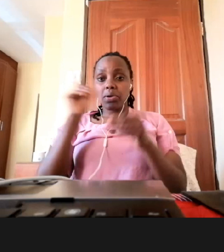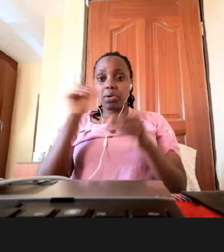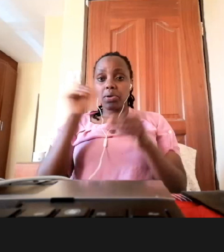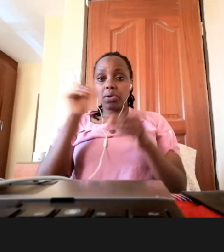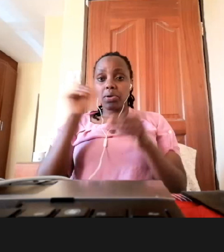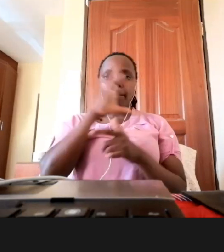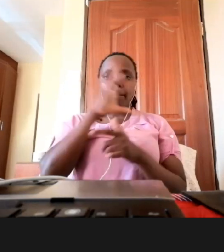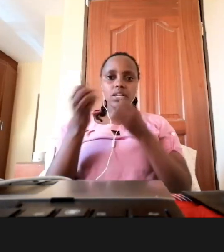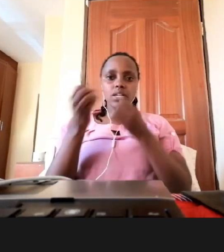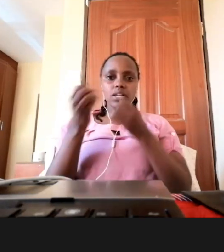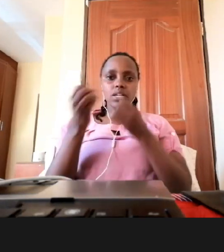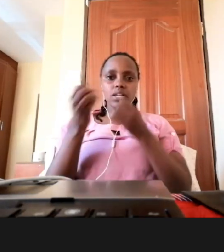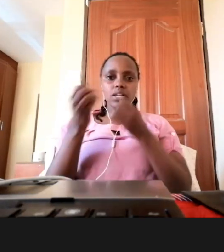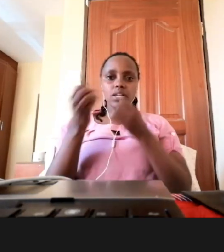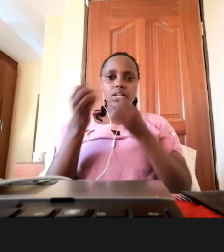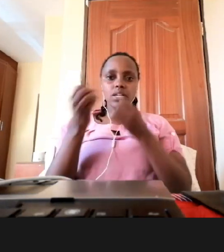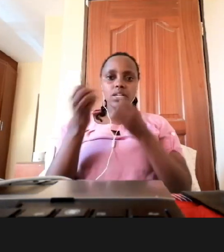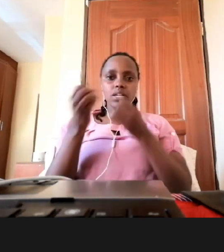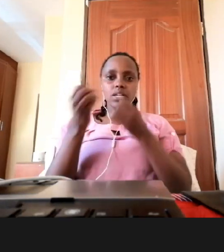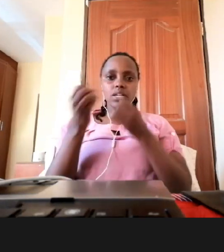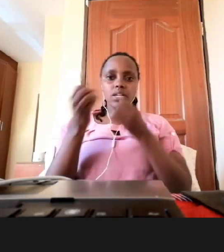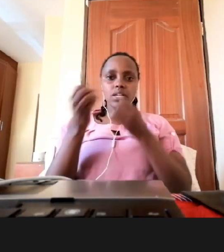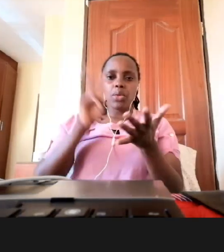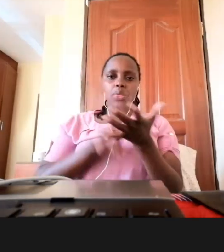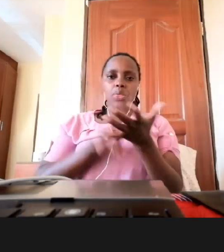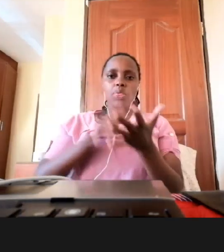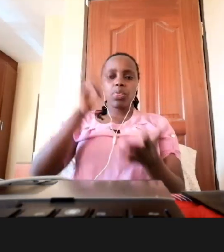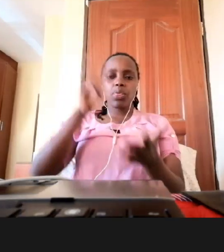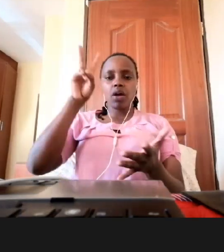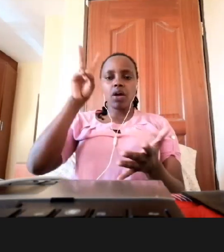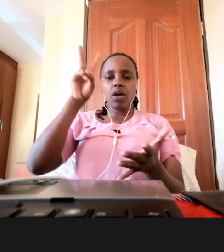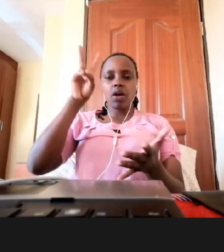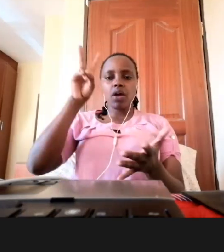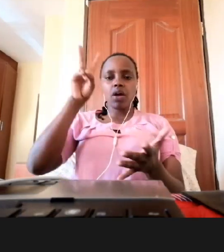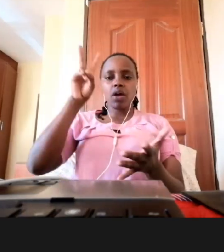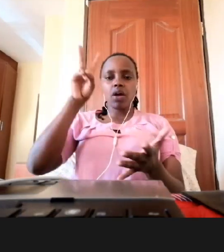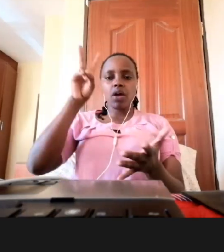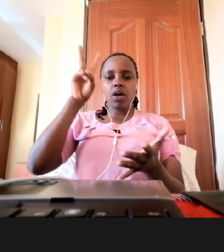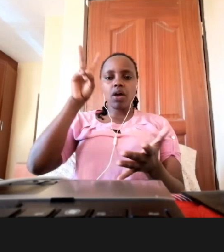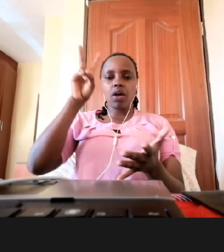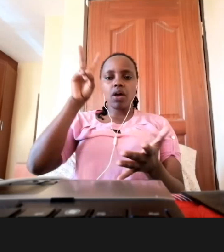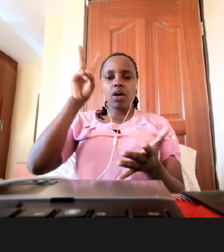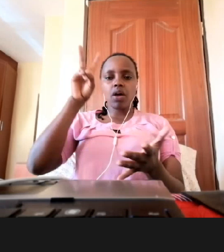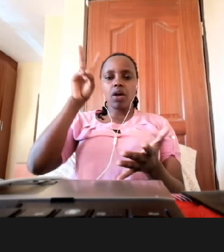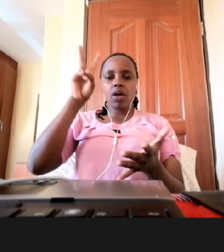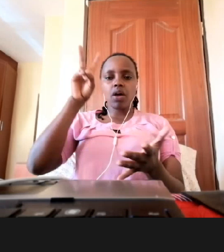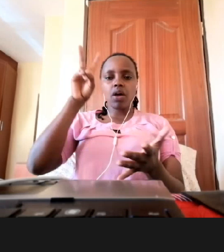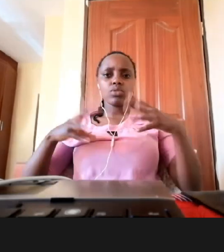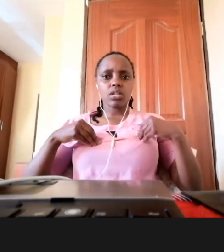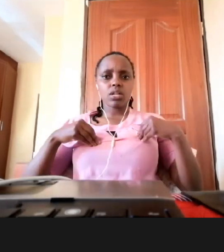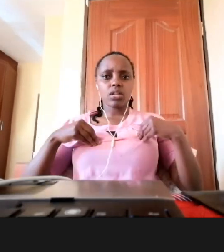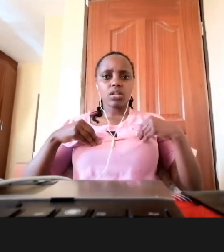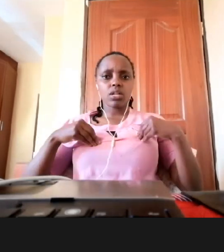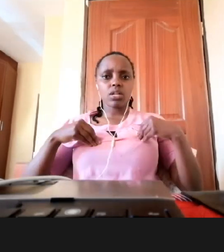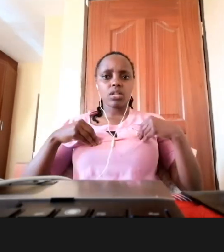missing informations. The final validation workshop was done and the report was